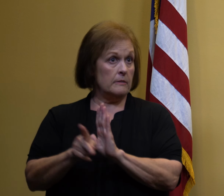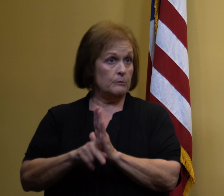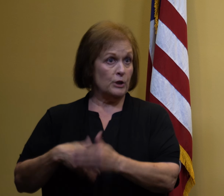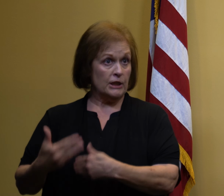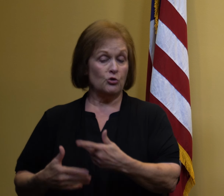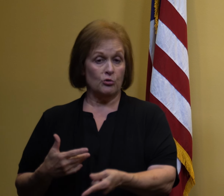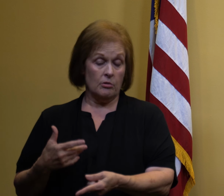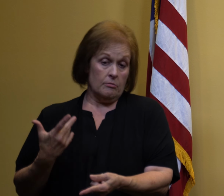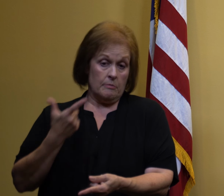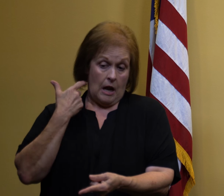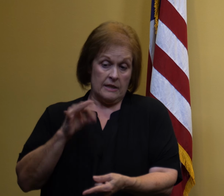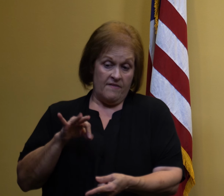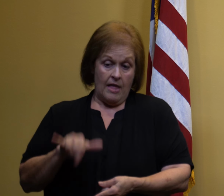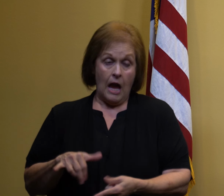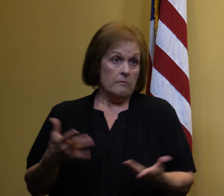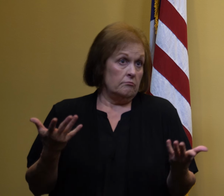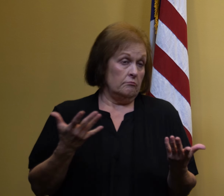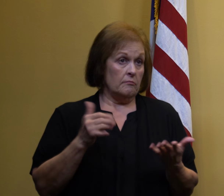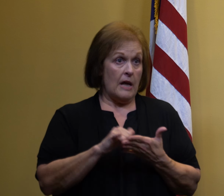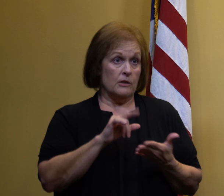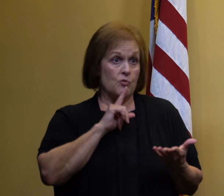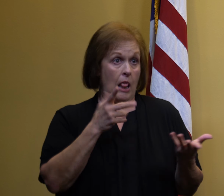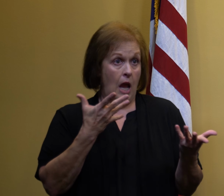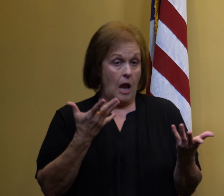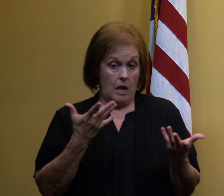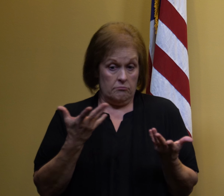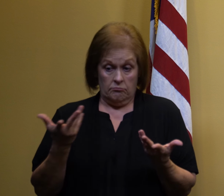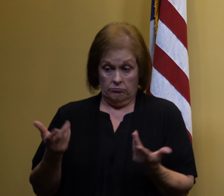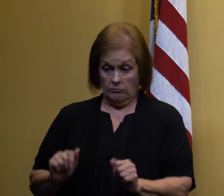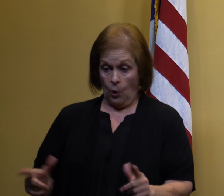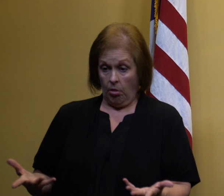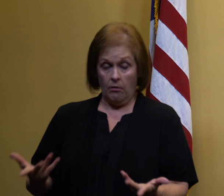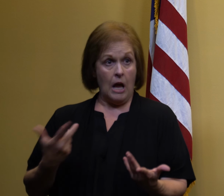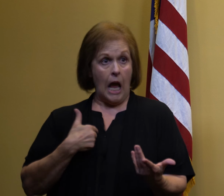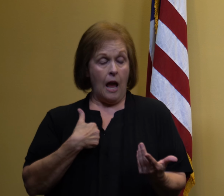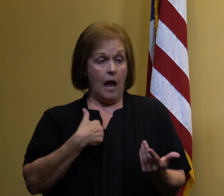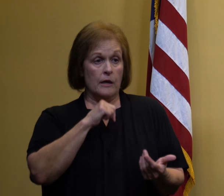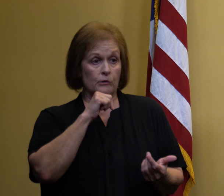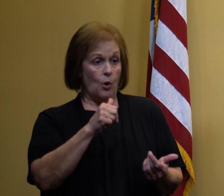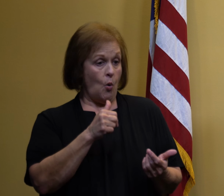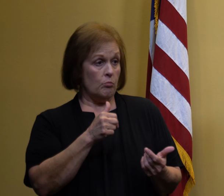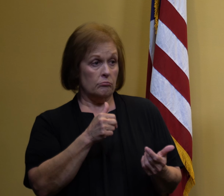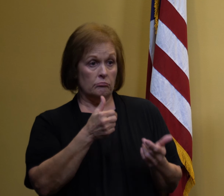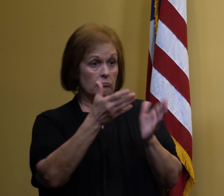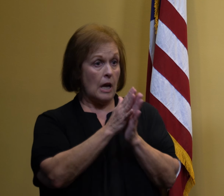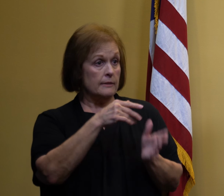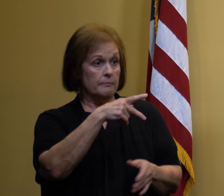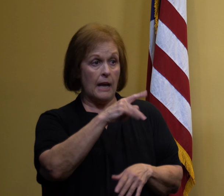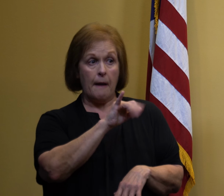that, that's pretty much what it is. I do not push for or request PIB to do